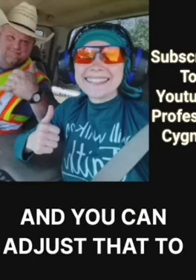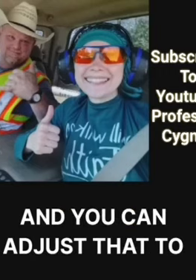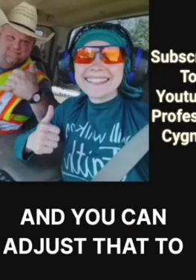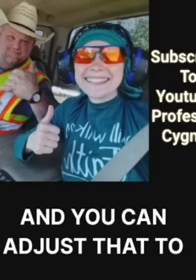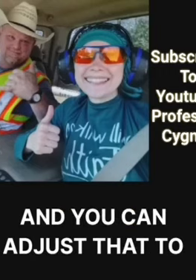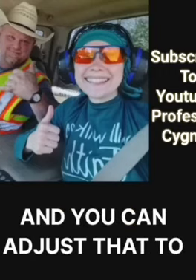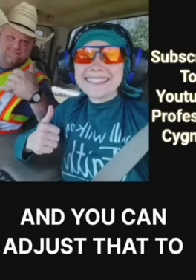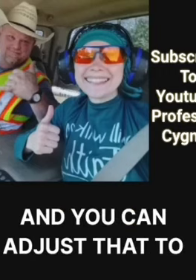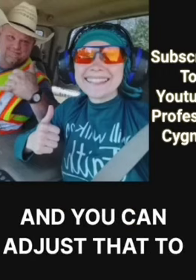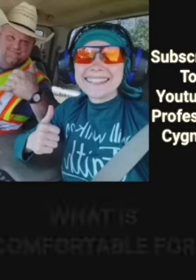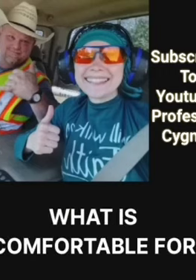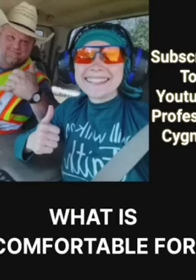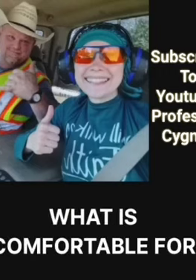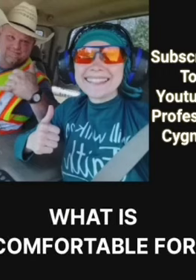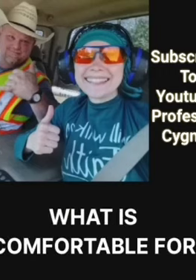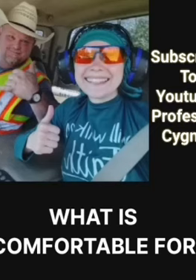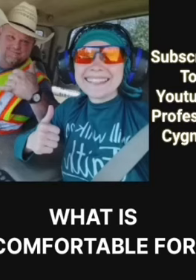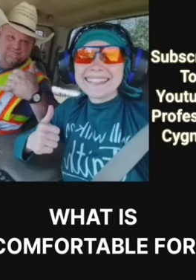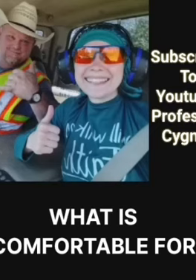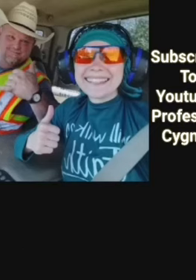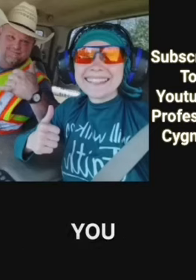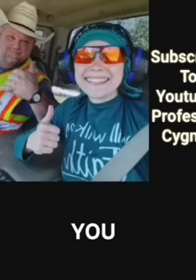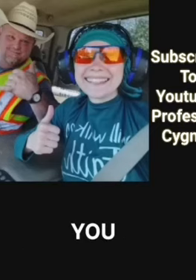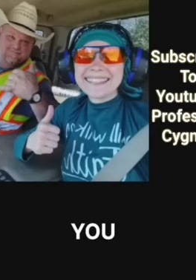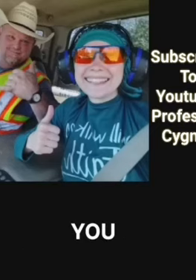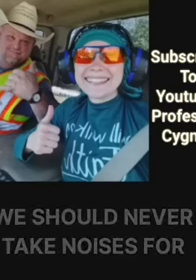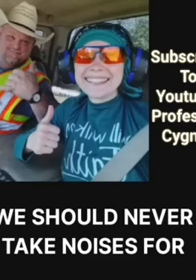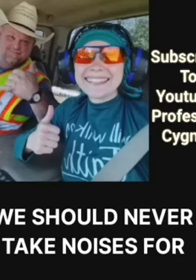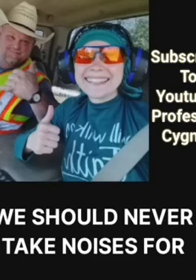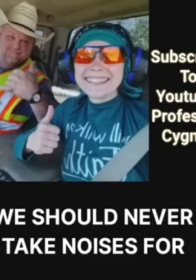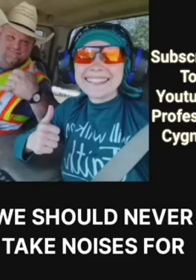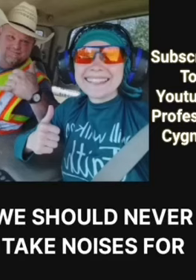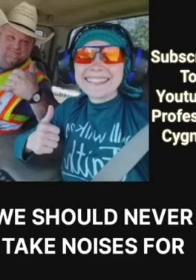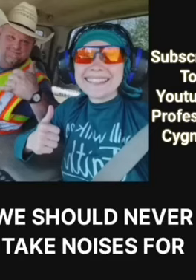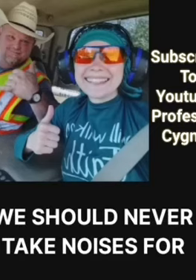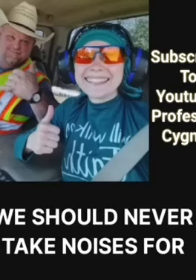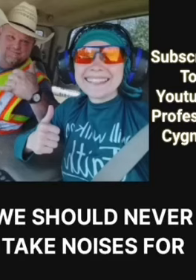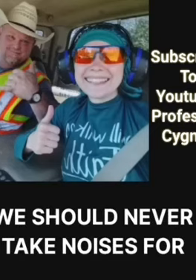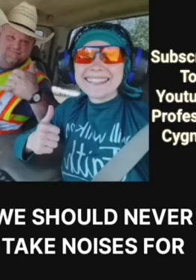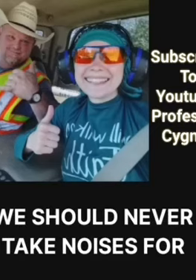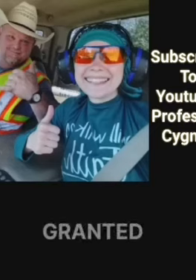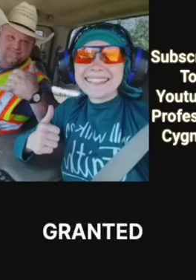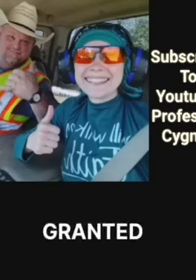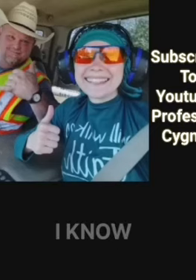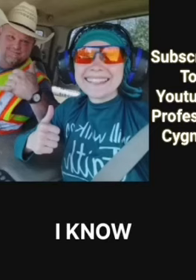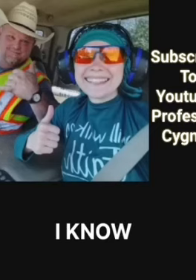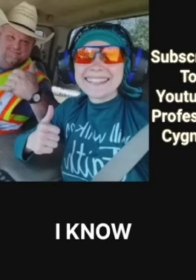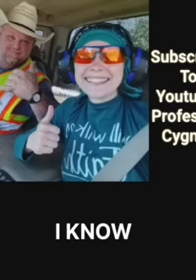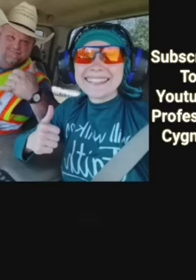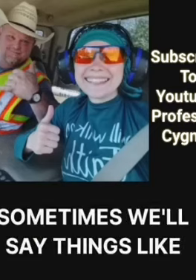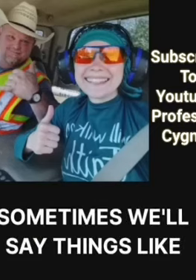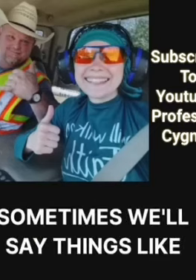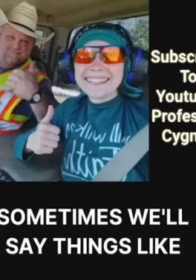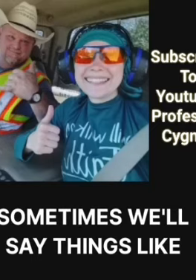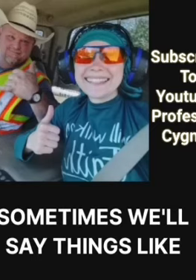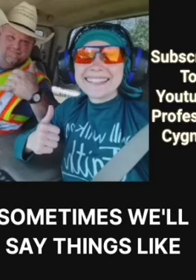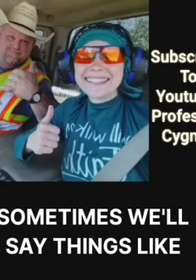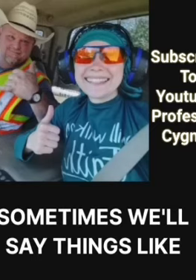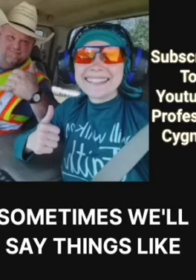can adjust that to what is comfortable for you. We should never take noises for granted. I know sometimes we'll say things